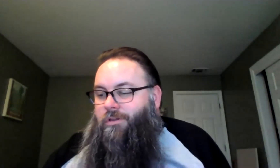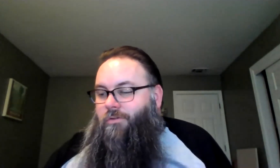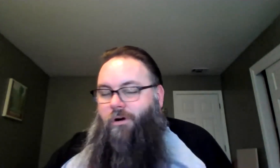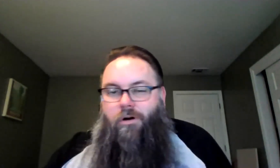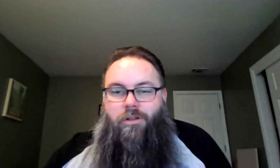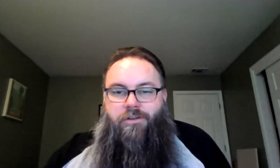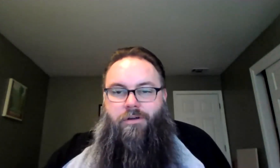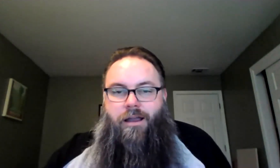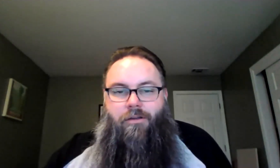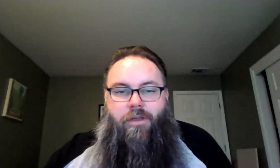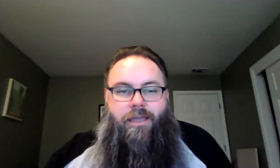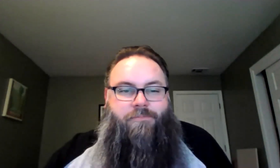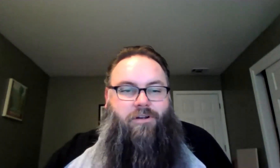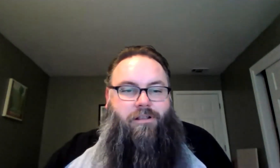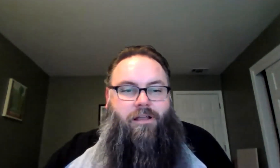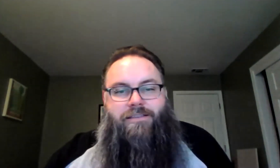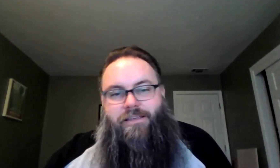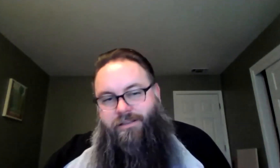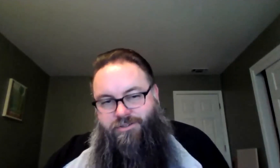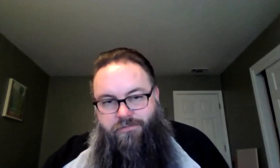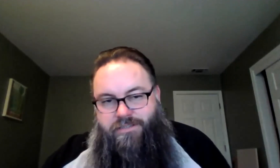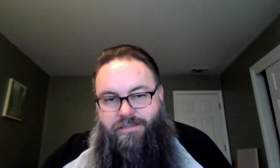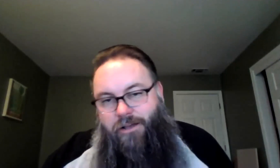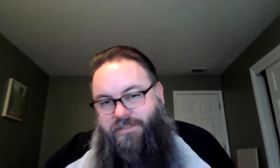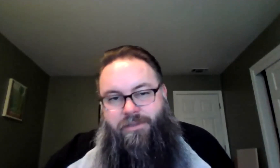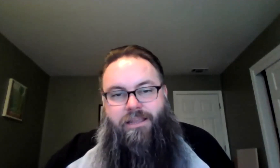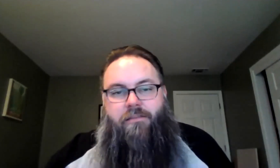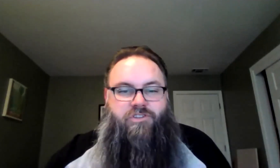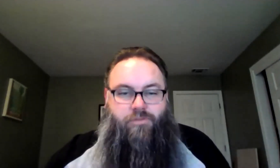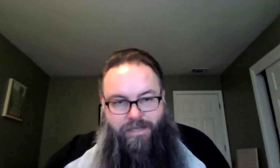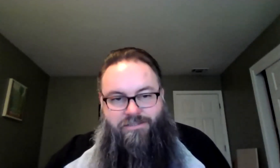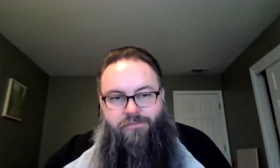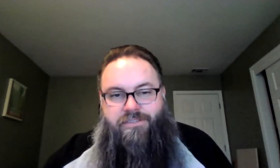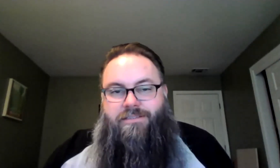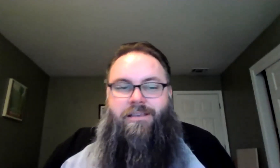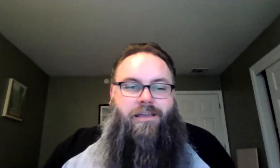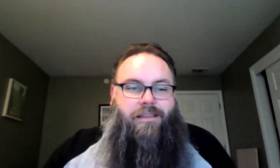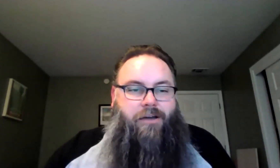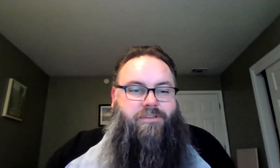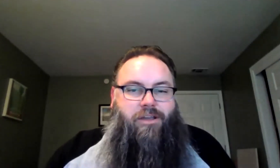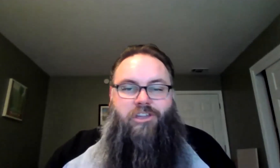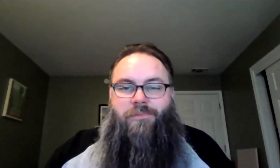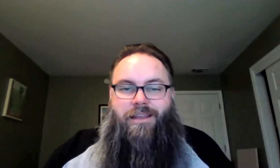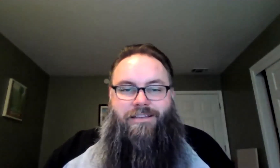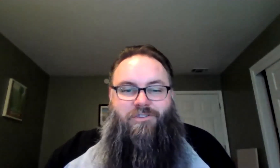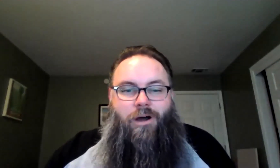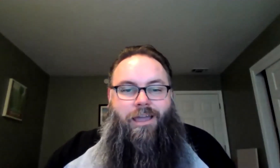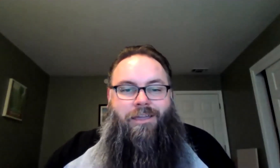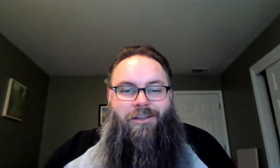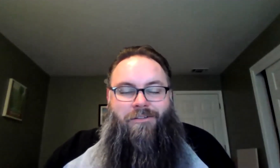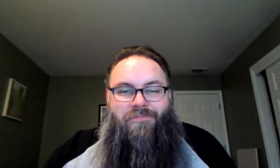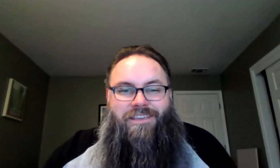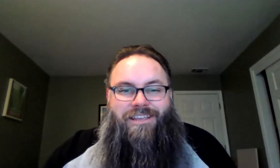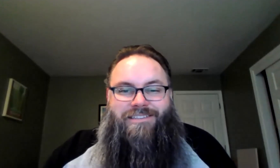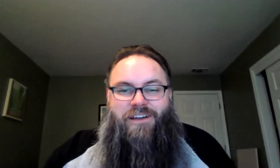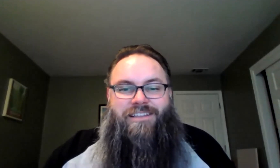can support you all in your hiring helps our clients get their services. It helps them get individualized services. And that was the argument as to